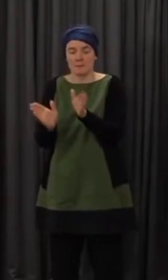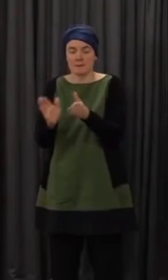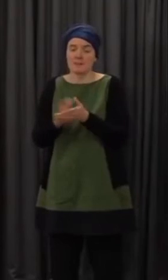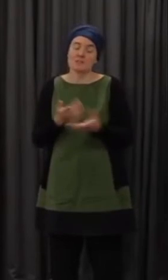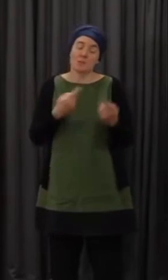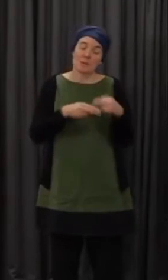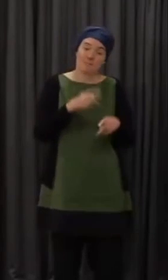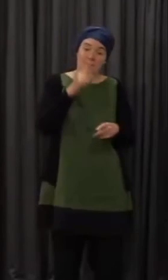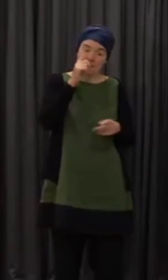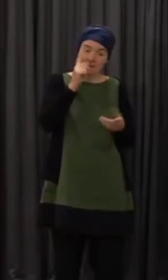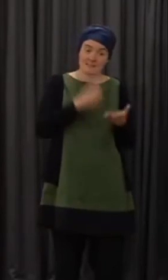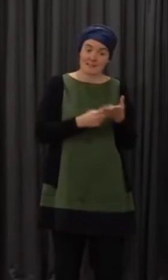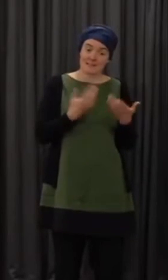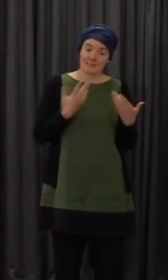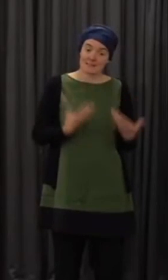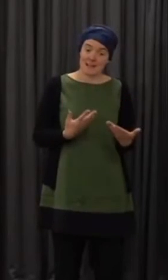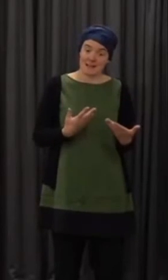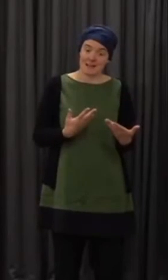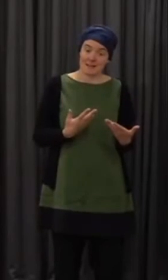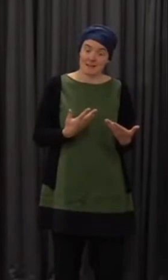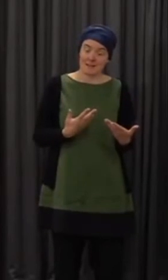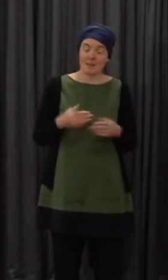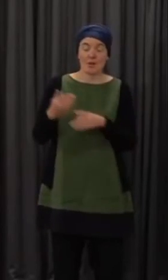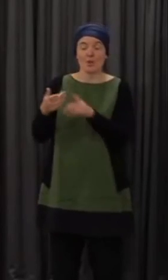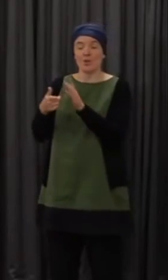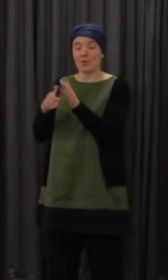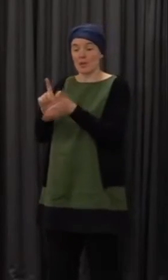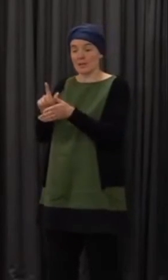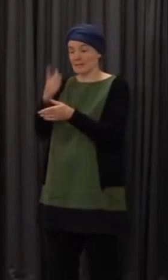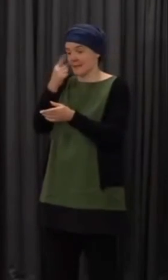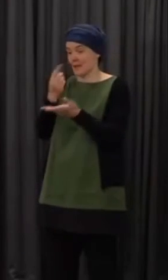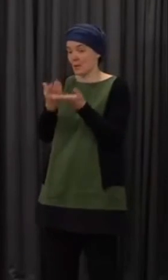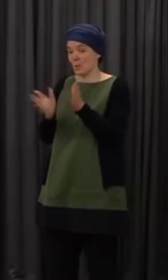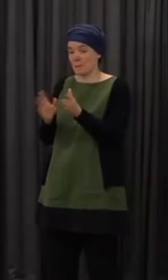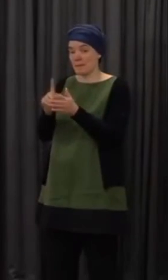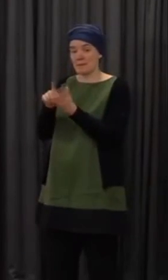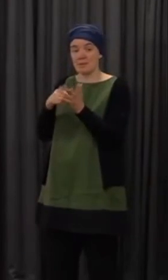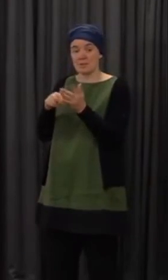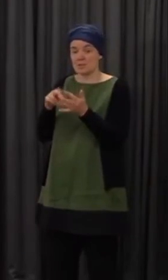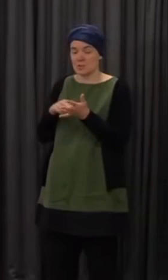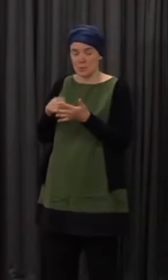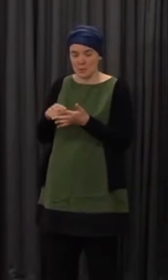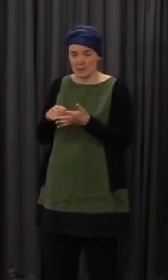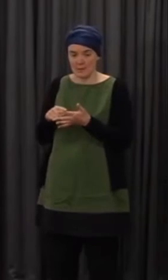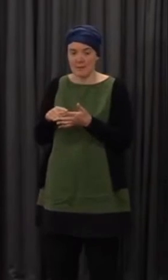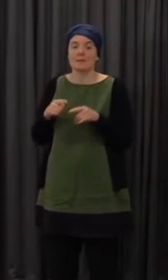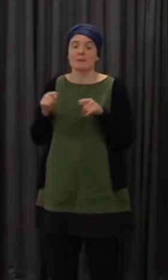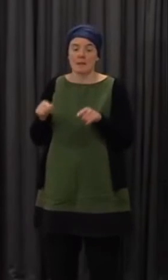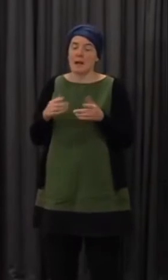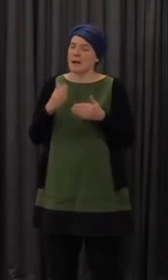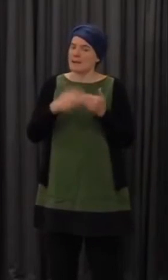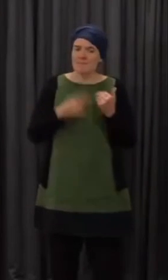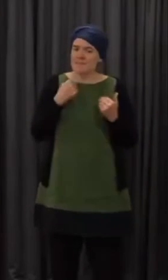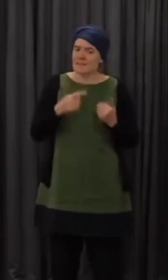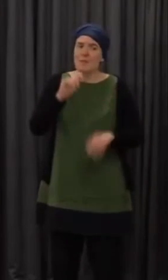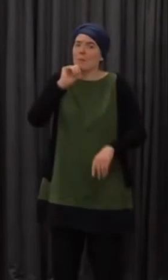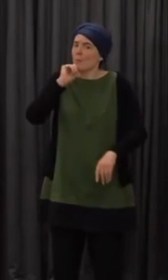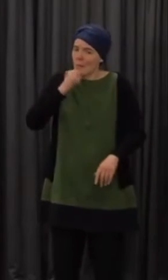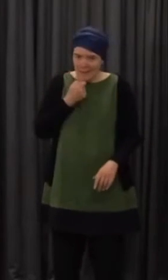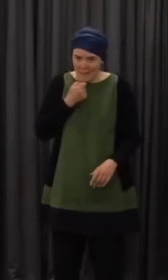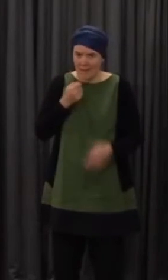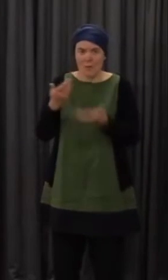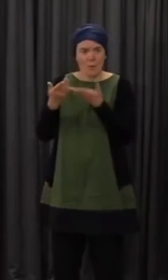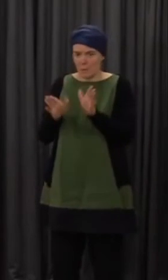could have reopened would have been June. I didn't say that that's what we were doing. I just reflected the advice